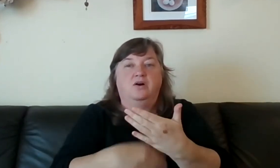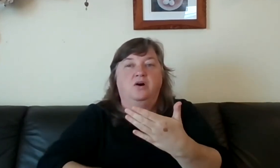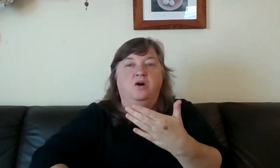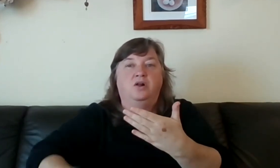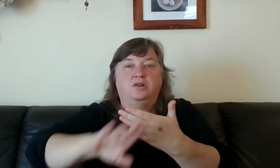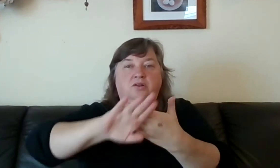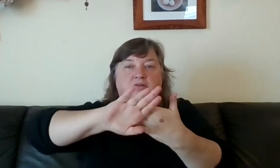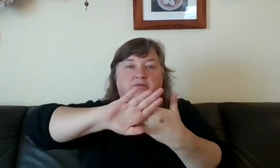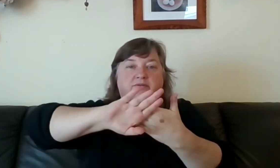All.